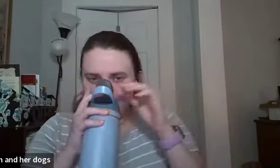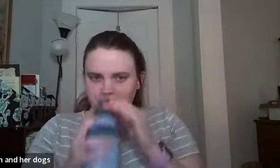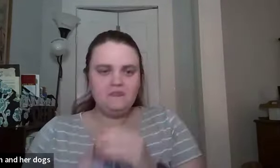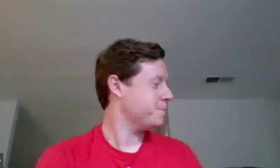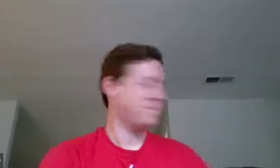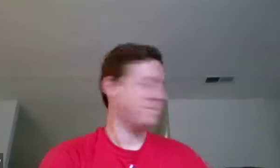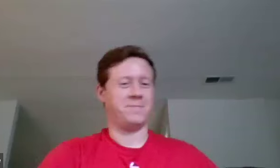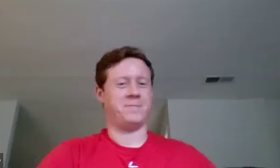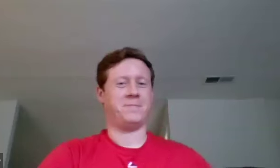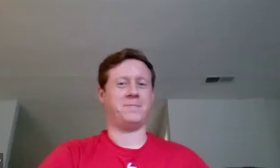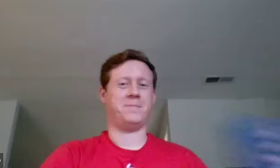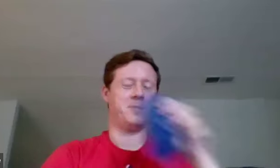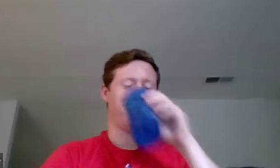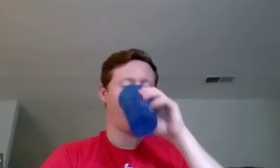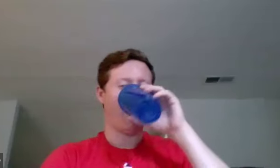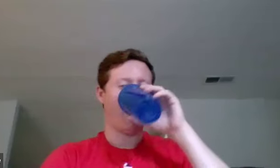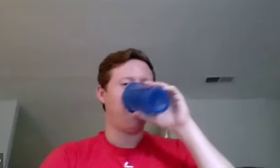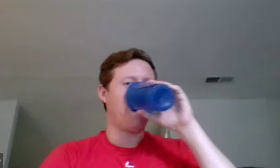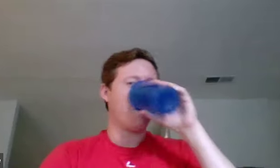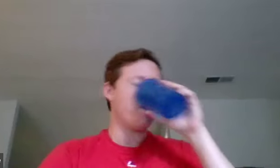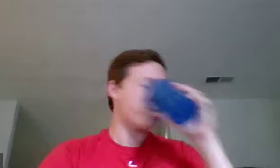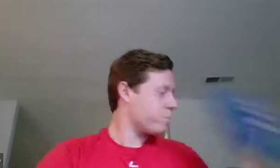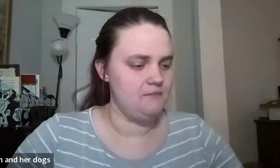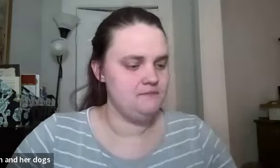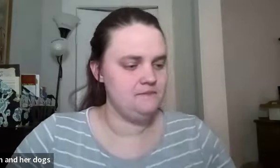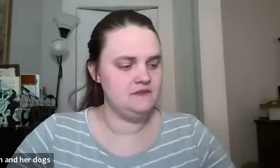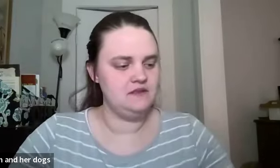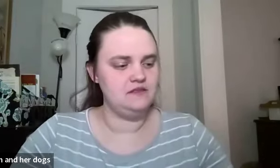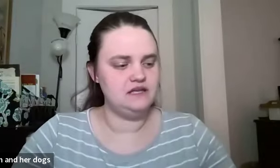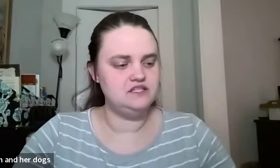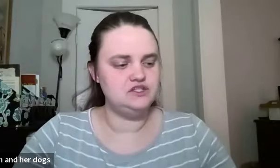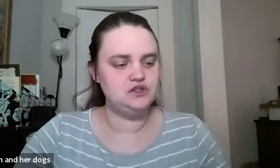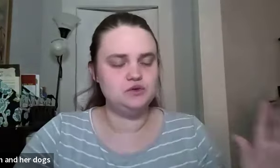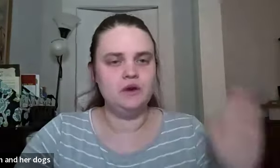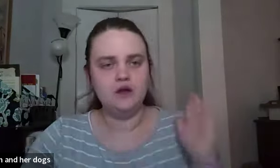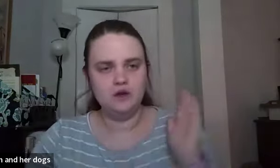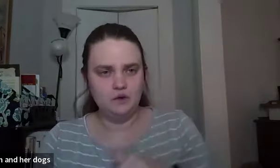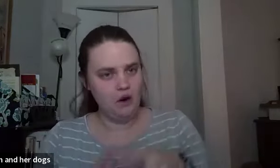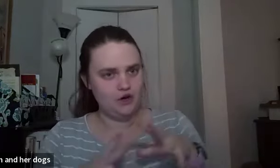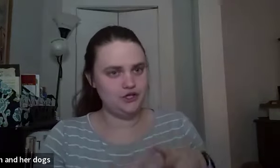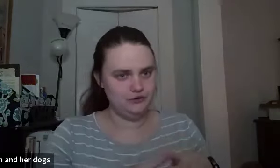you. So, okay, let's do who are you?